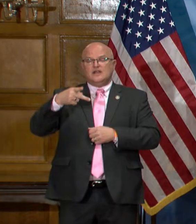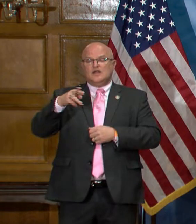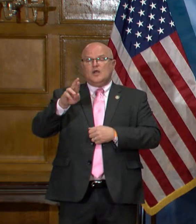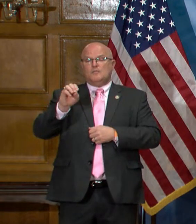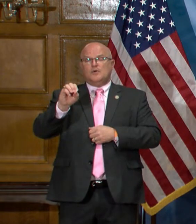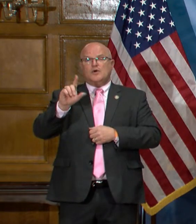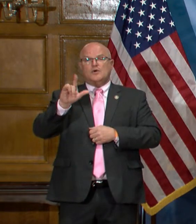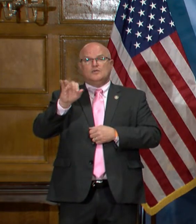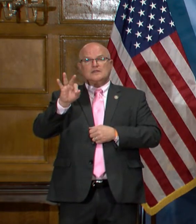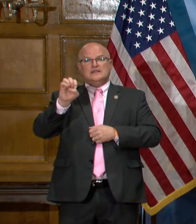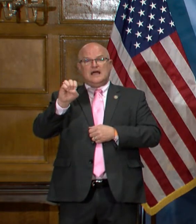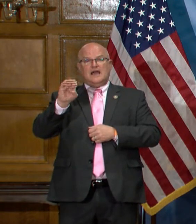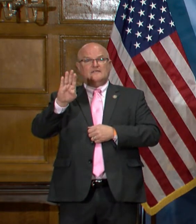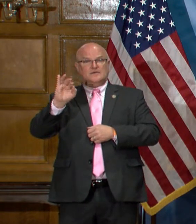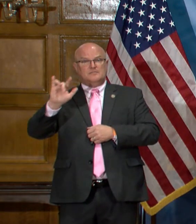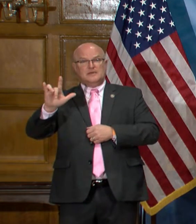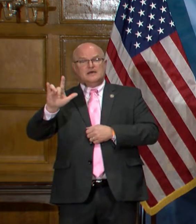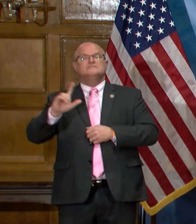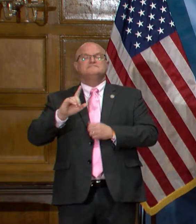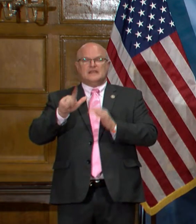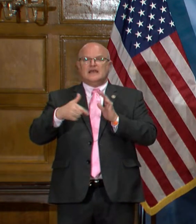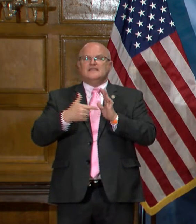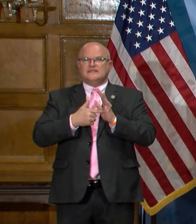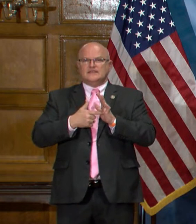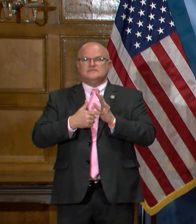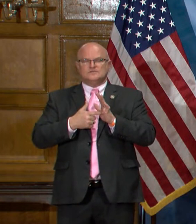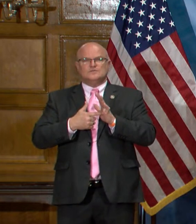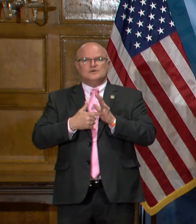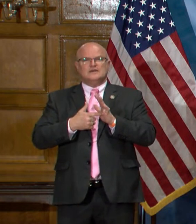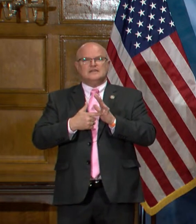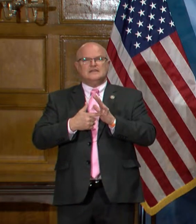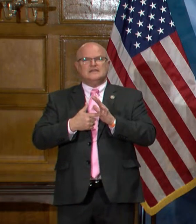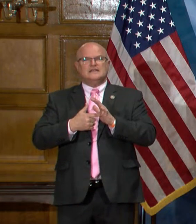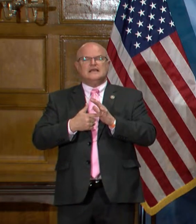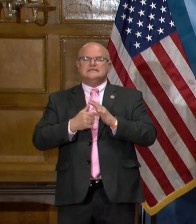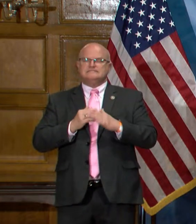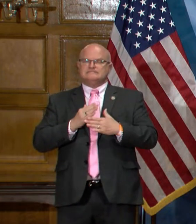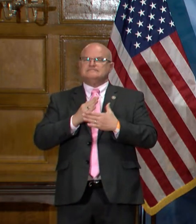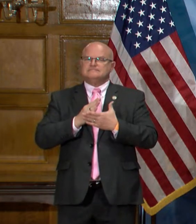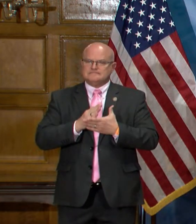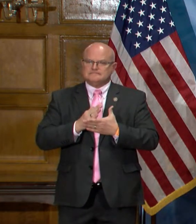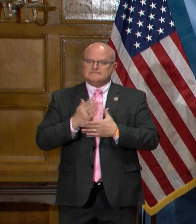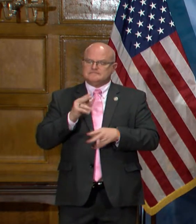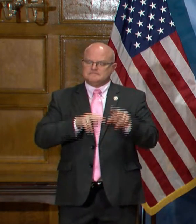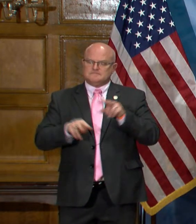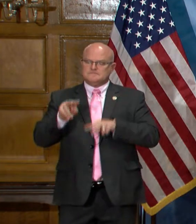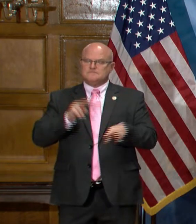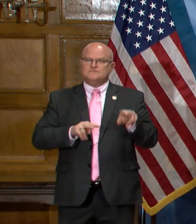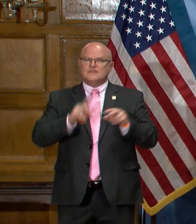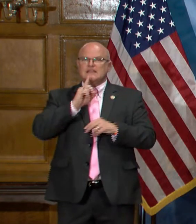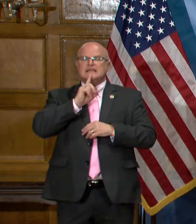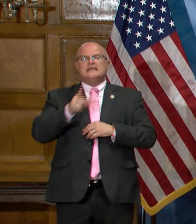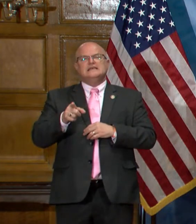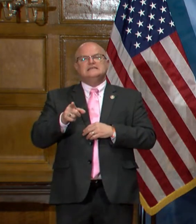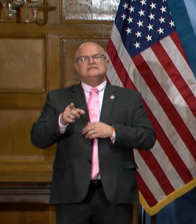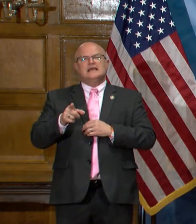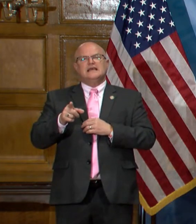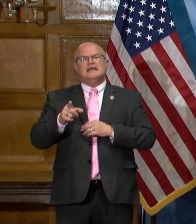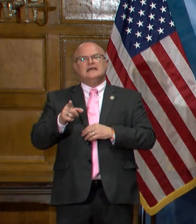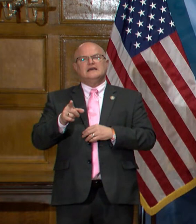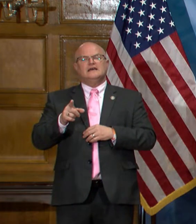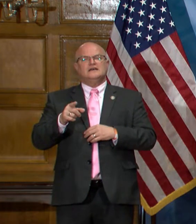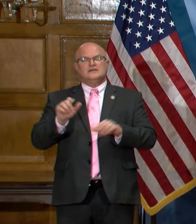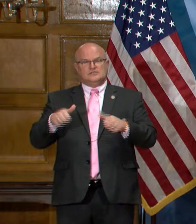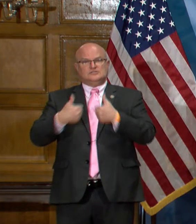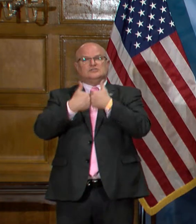come to my desk. This one has caused some pause because it is a